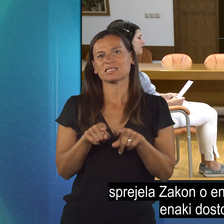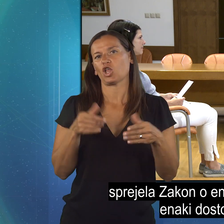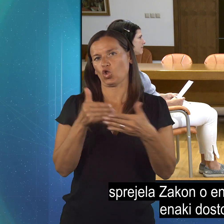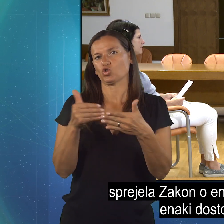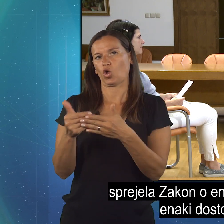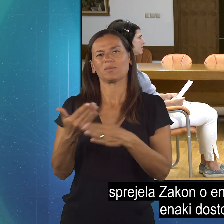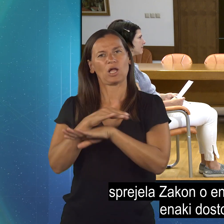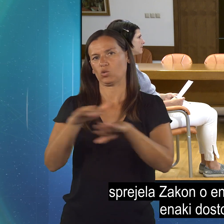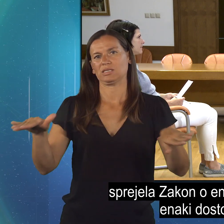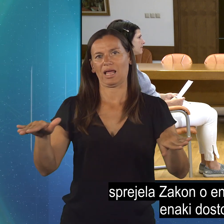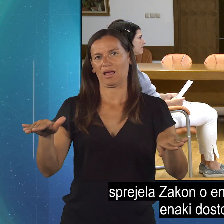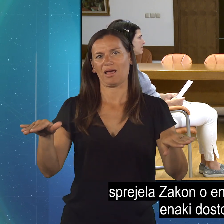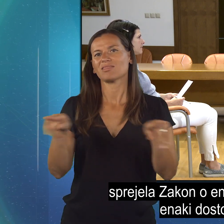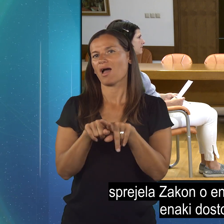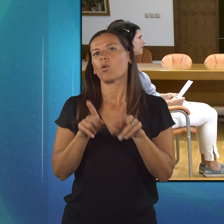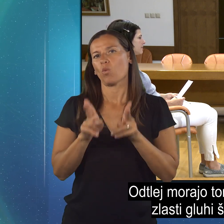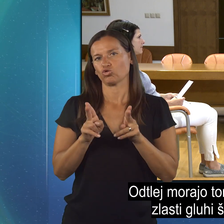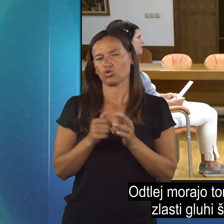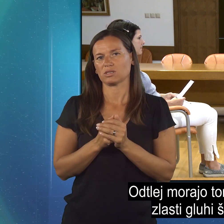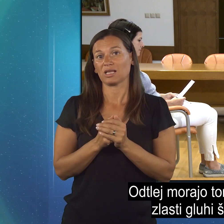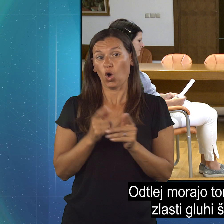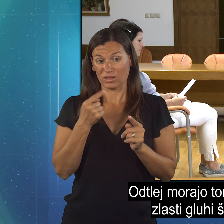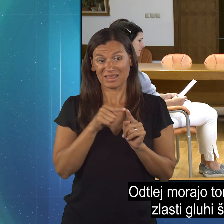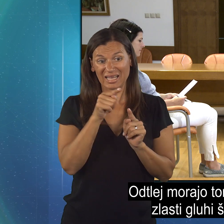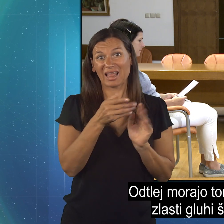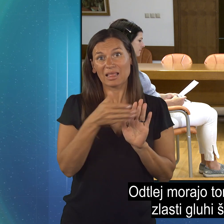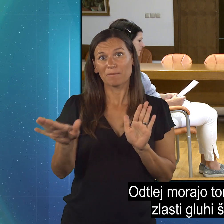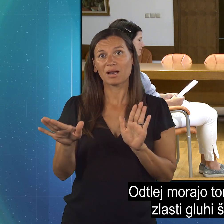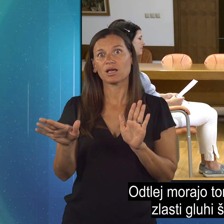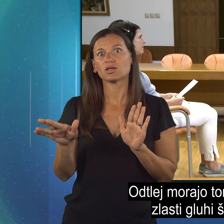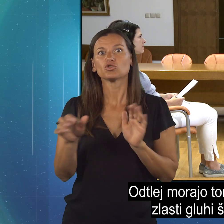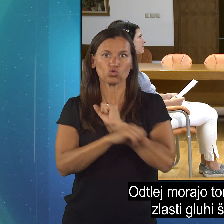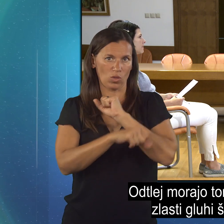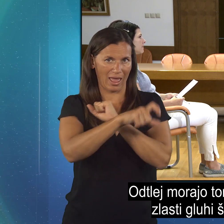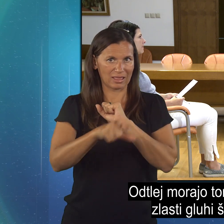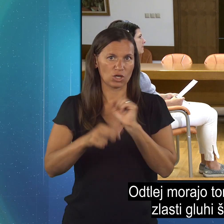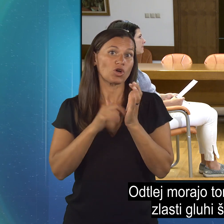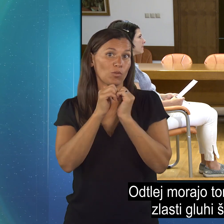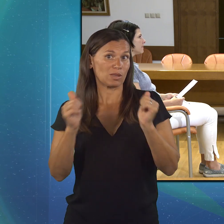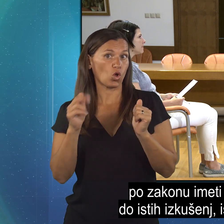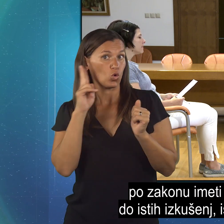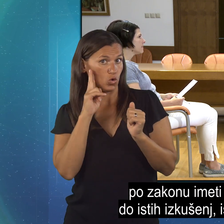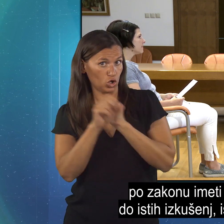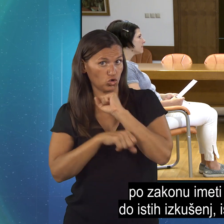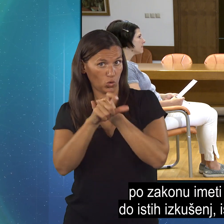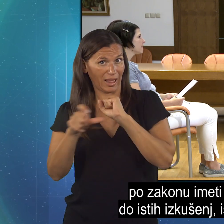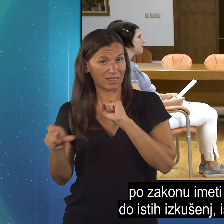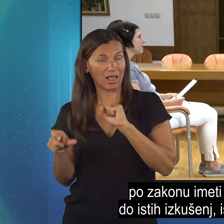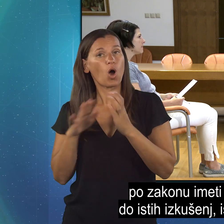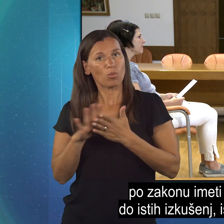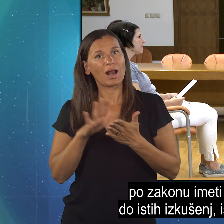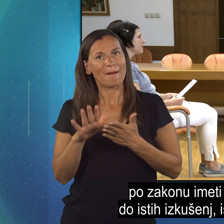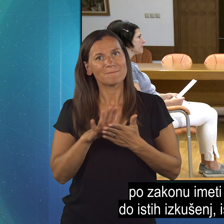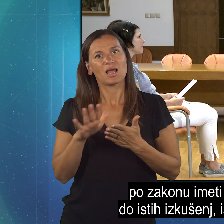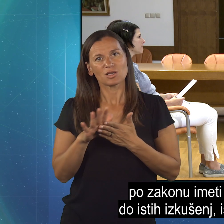equal opportunity, equal access. So since that time now, students, deaf students especially, are